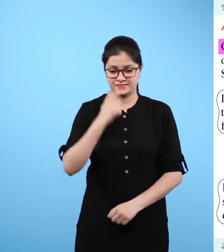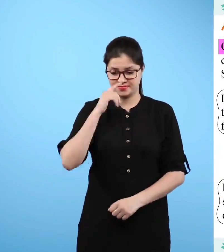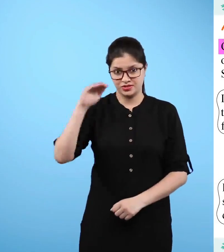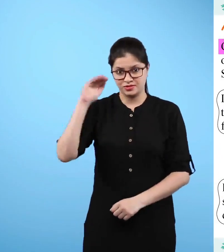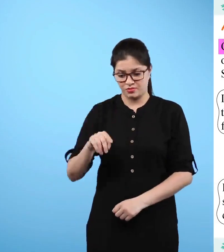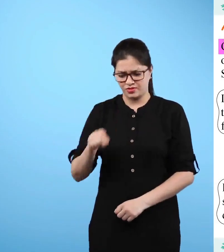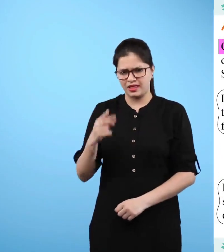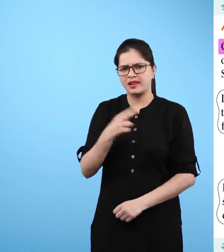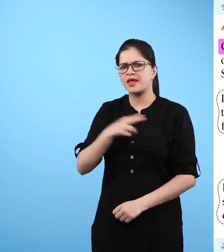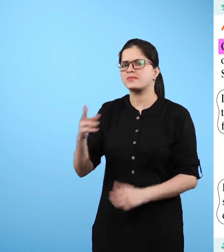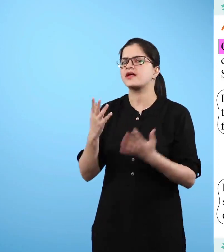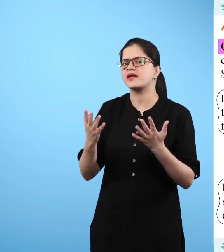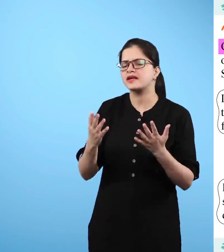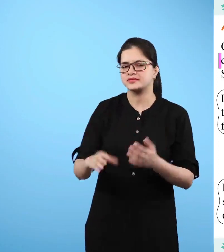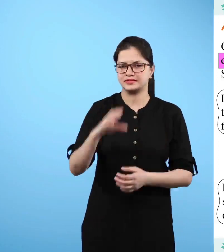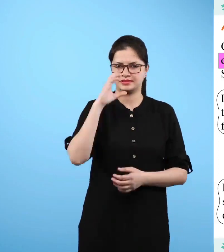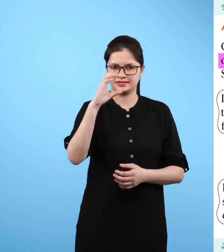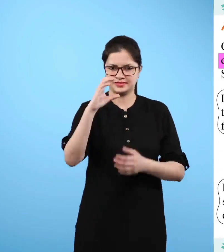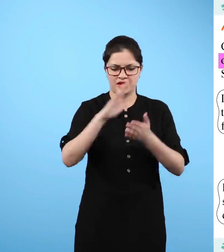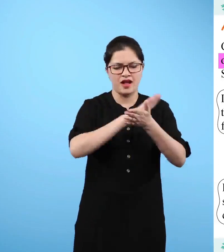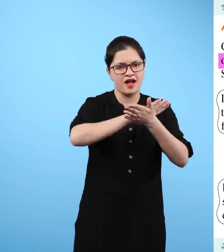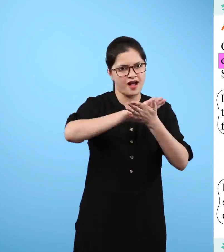Chanda wants to make a deep drawing of this cube.